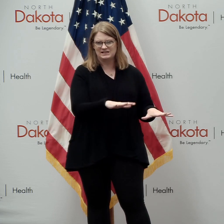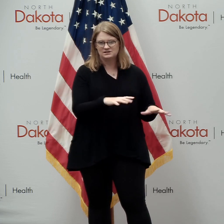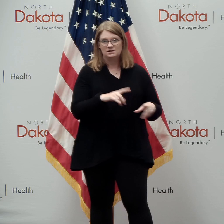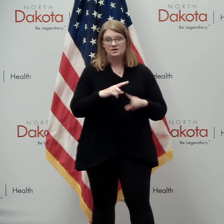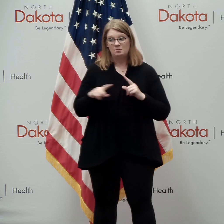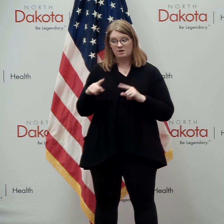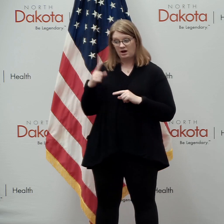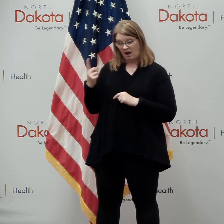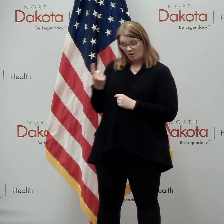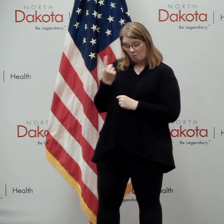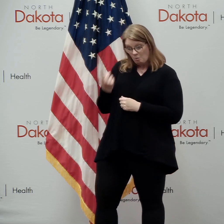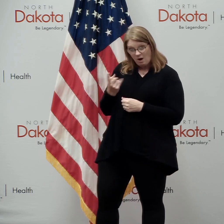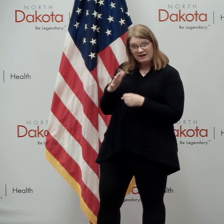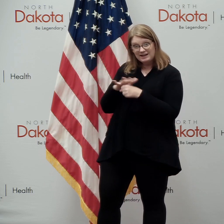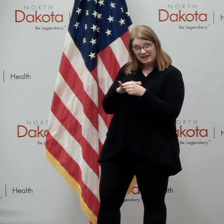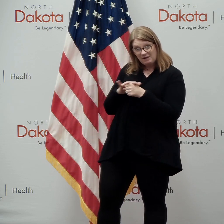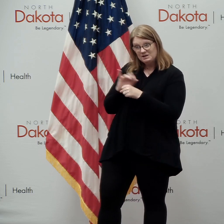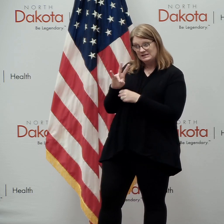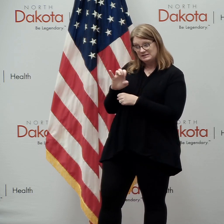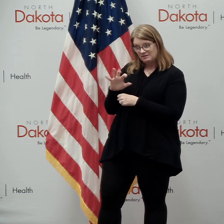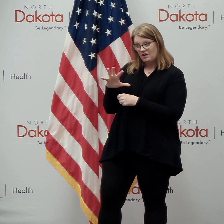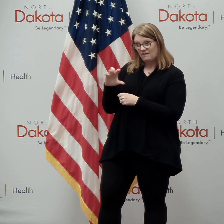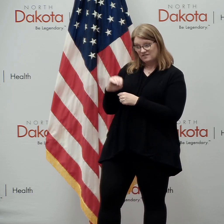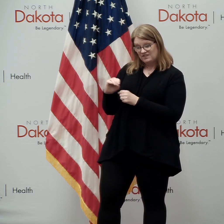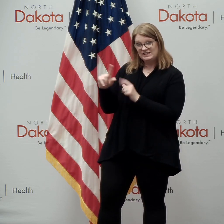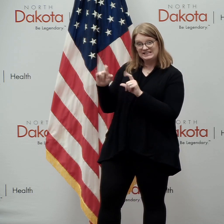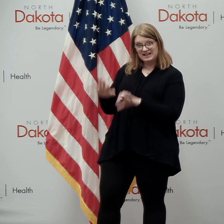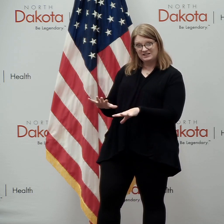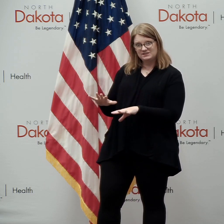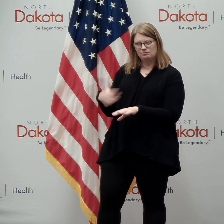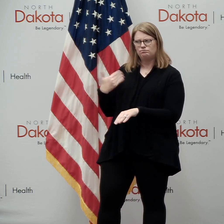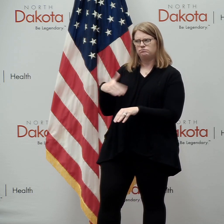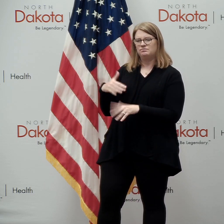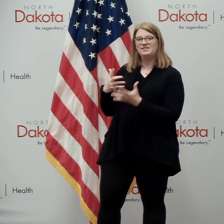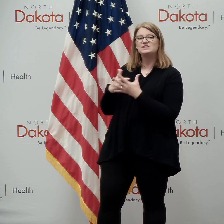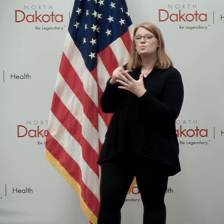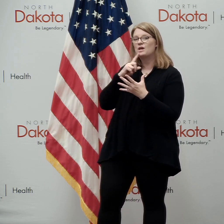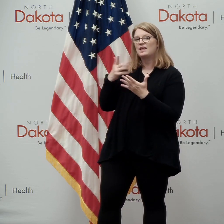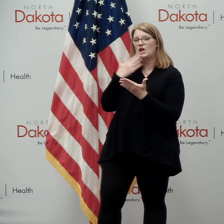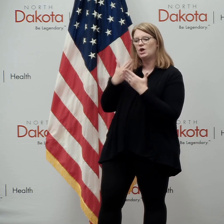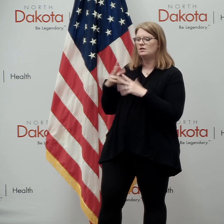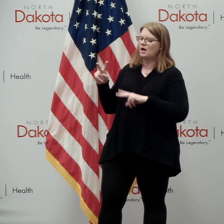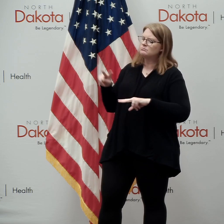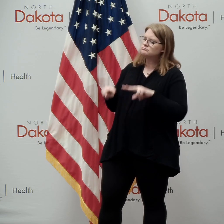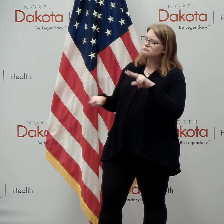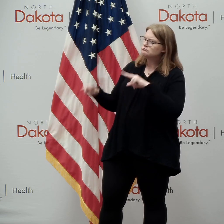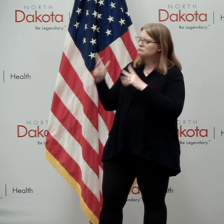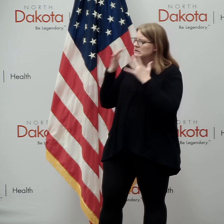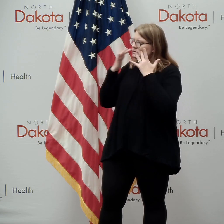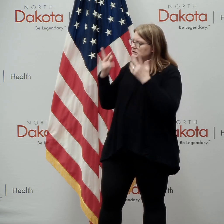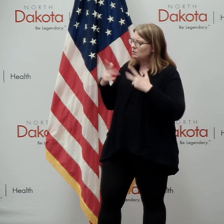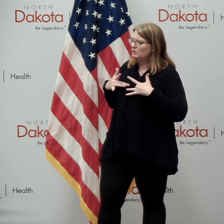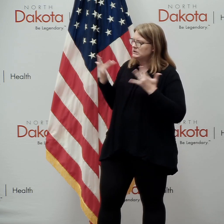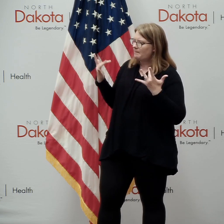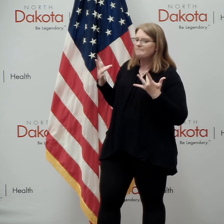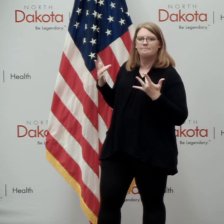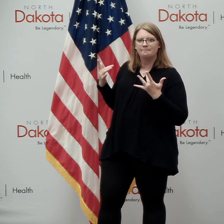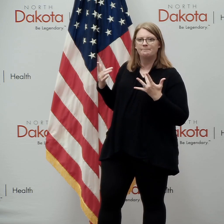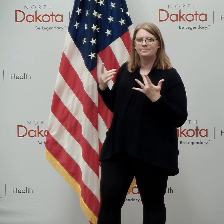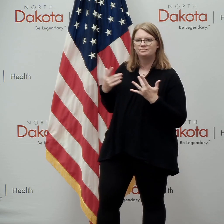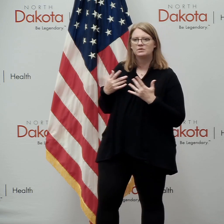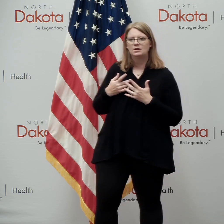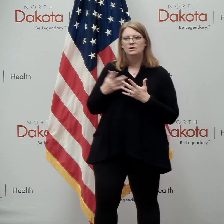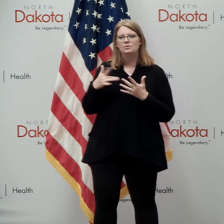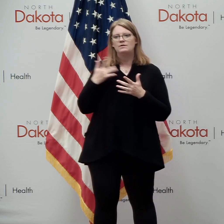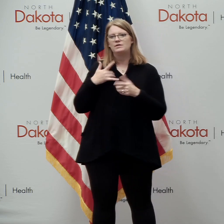a strong surveillance look at what the prevalence of that is. So I feel confident that we're doing enough testing, certainly doing enough